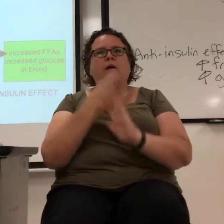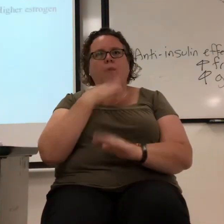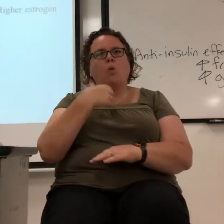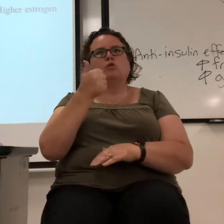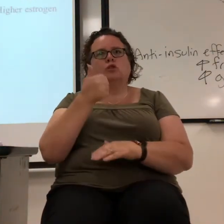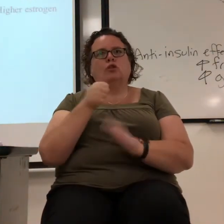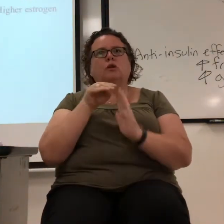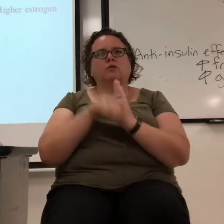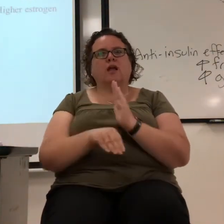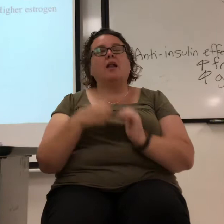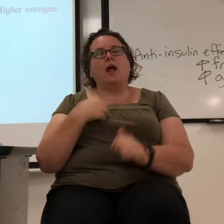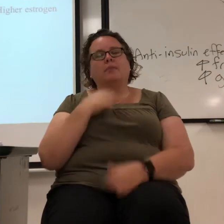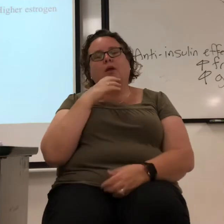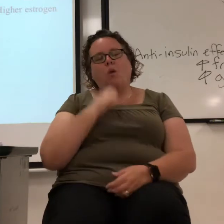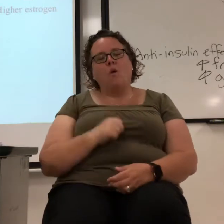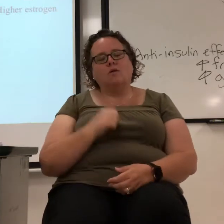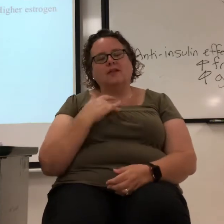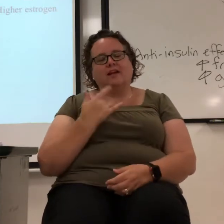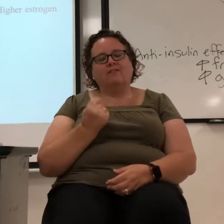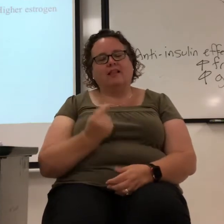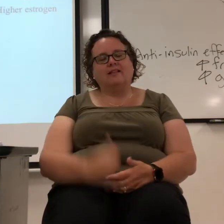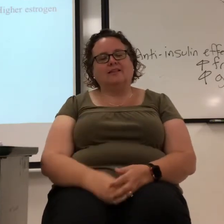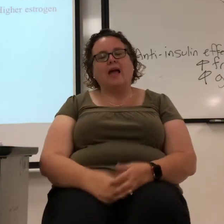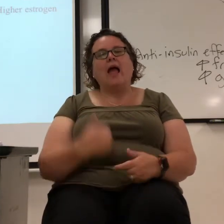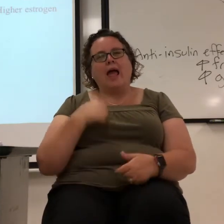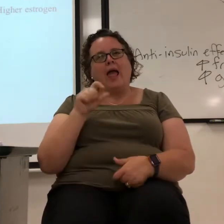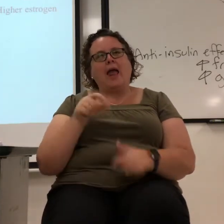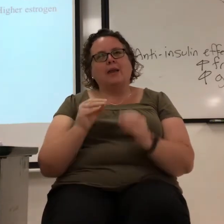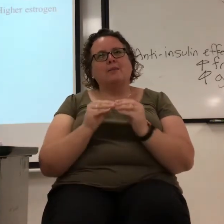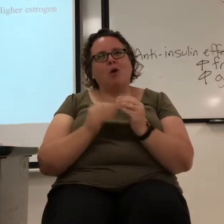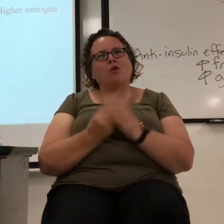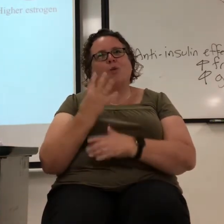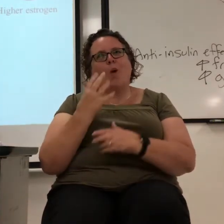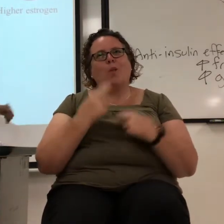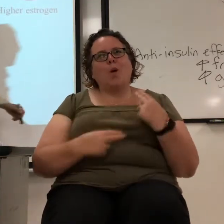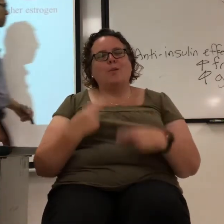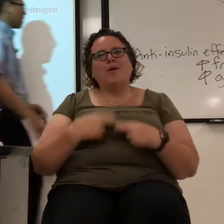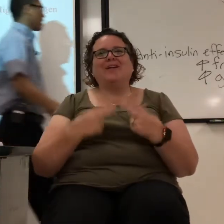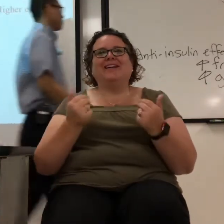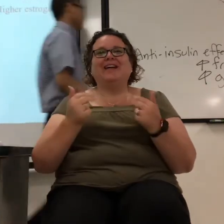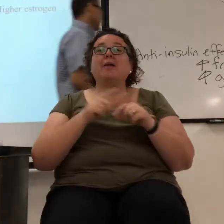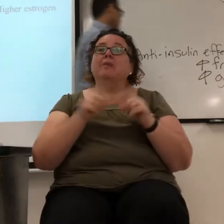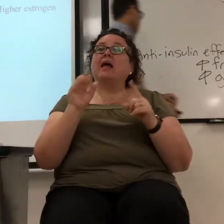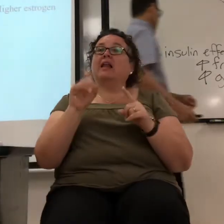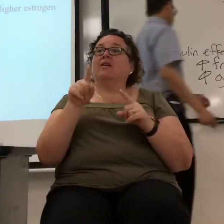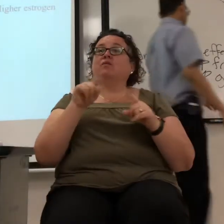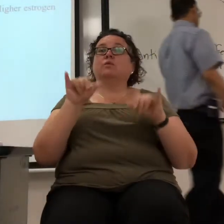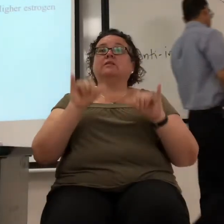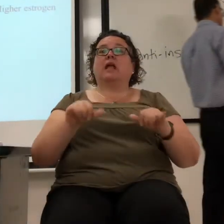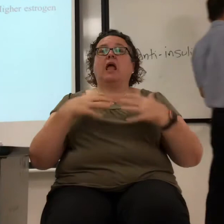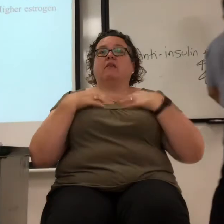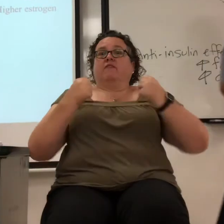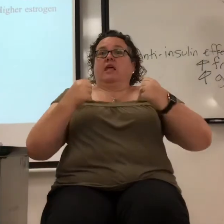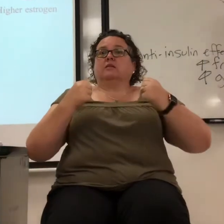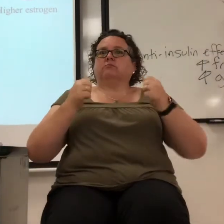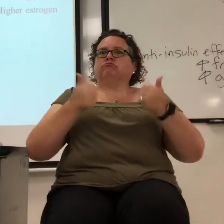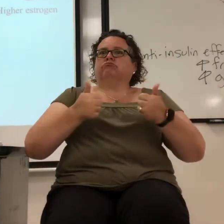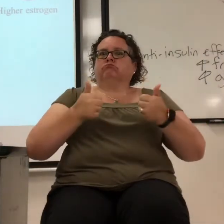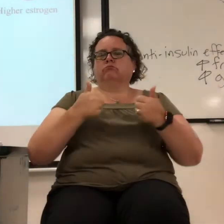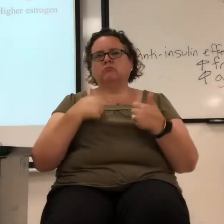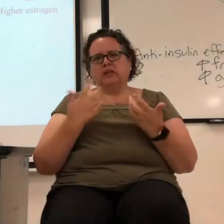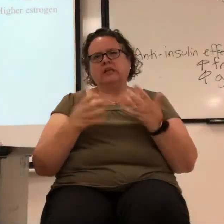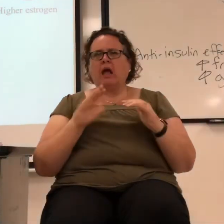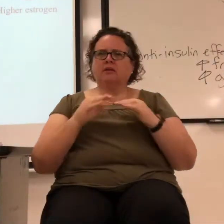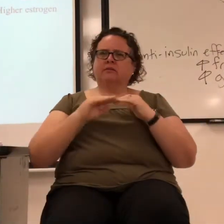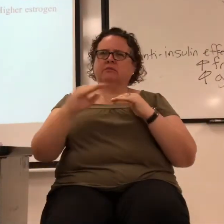I'm getting old, I can feel it. I need more growth hormone. But as long as, you know, you stay fit, you know, I can kind of keep my levels